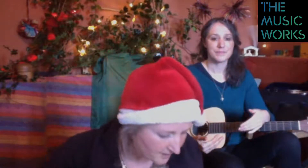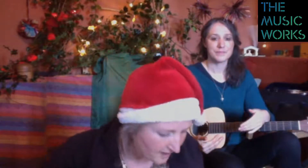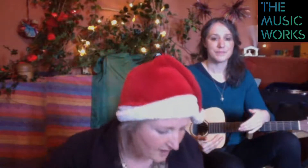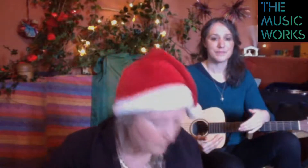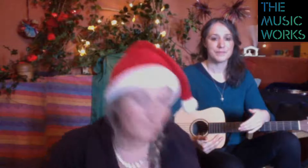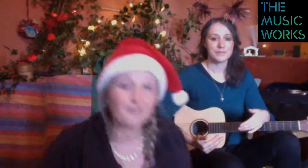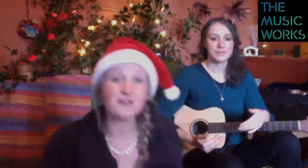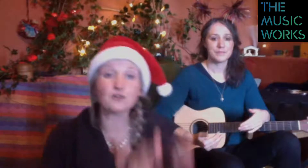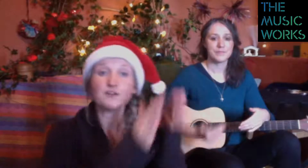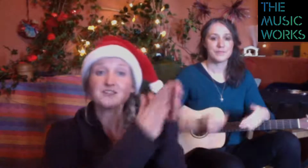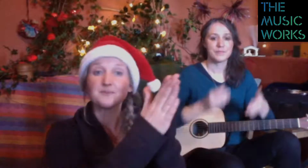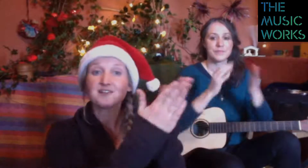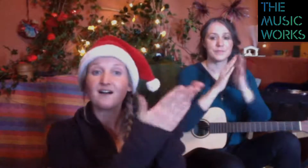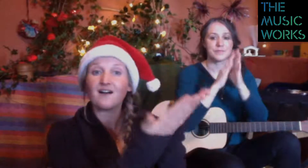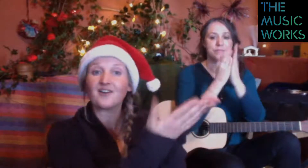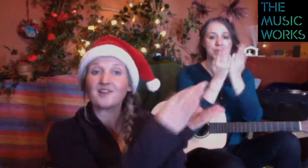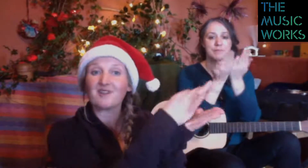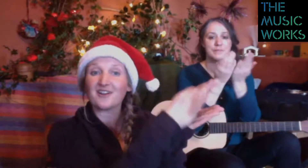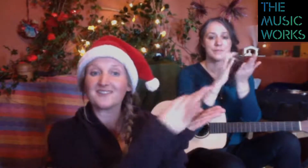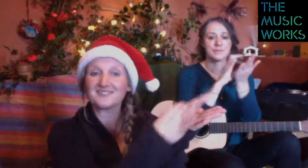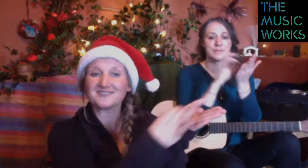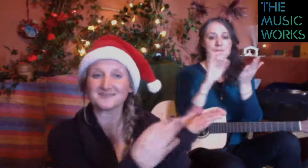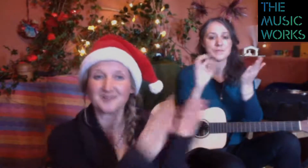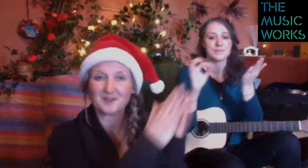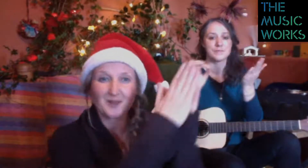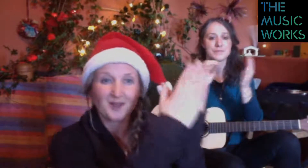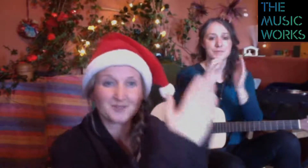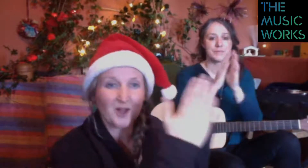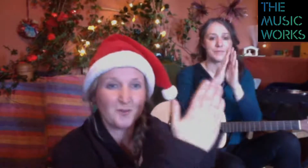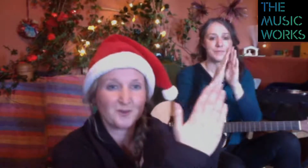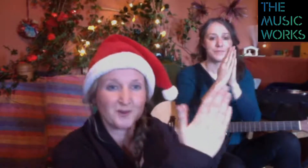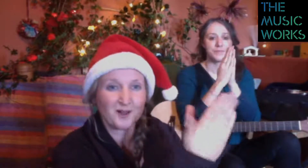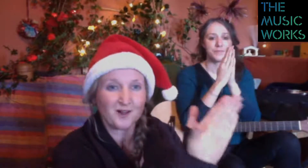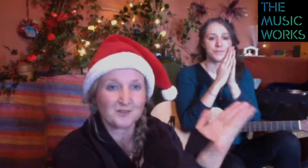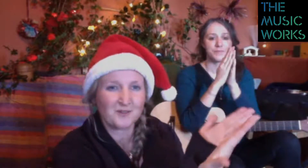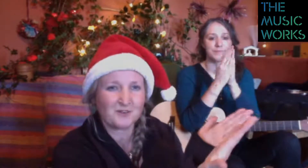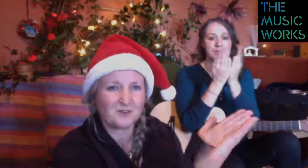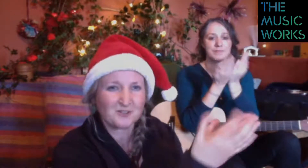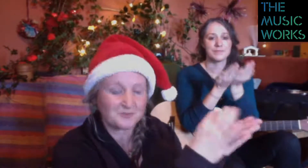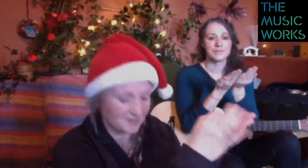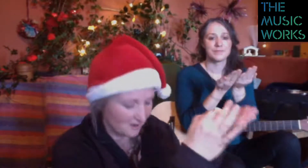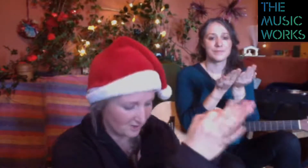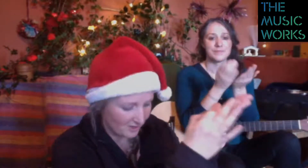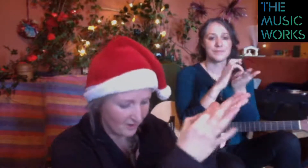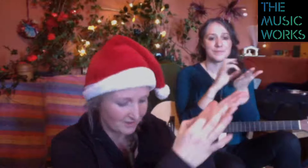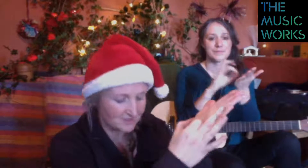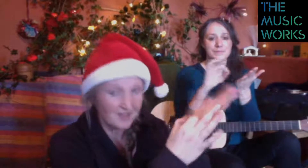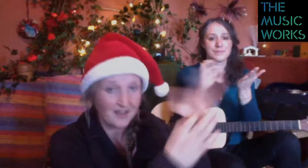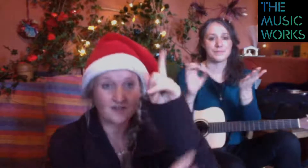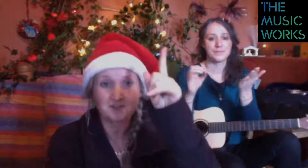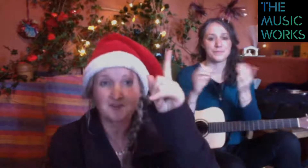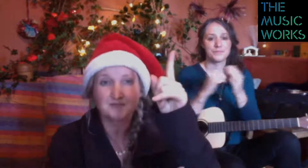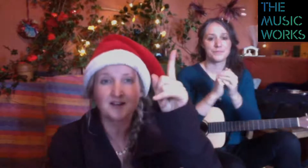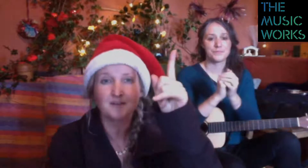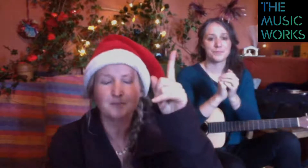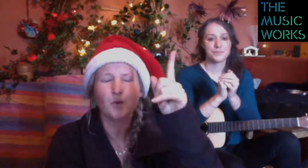And with every Christmas card I write. Here we go. So open your cards. Of every Christmas card I write. And this bit's really